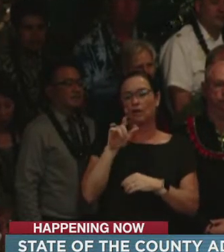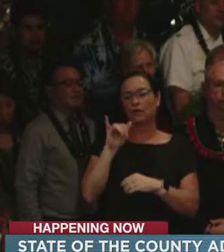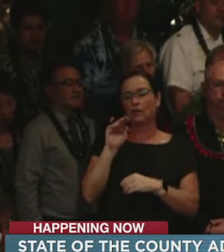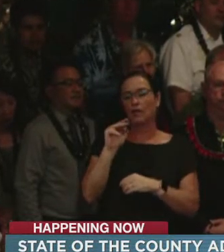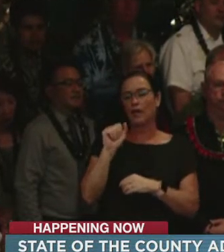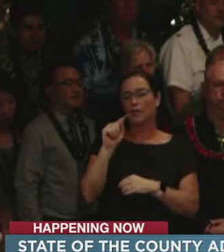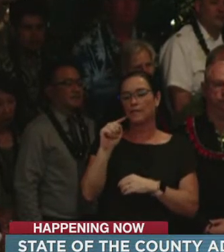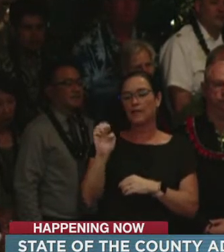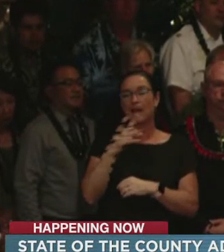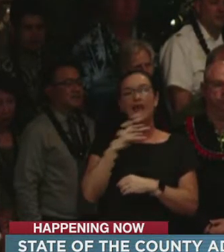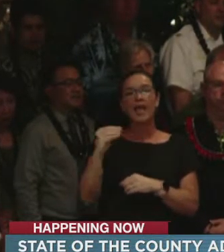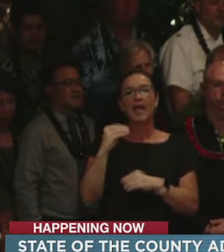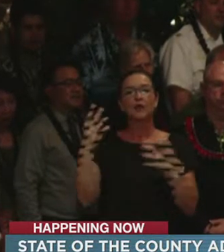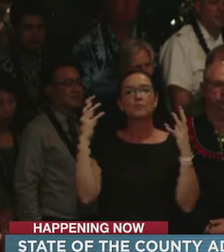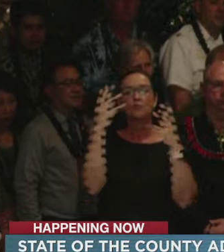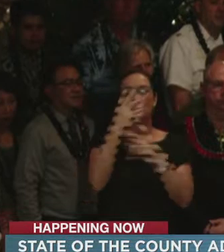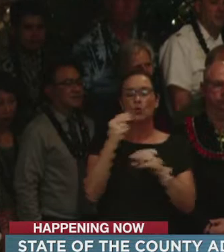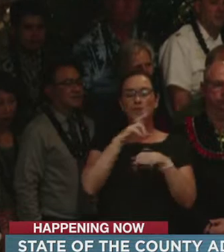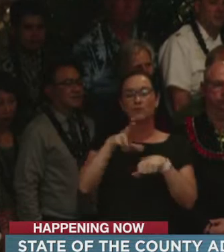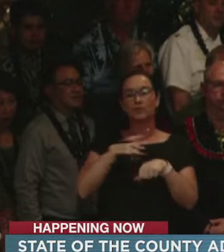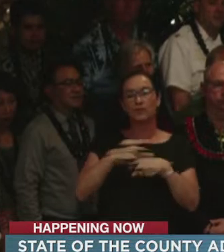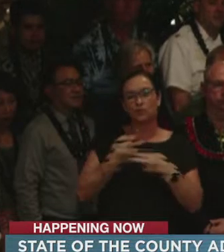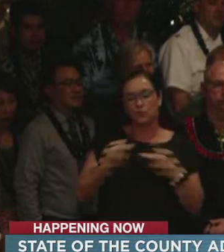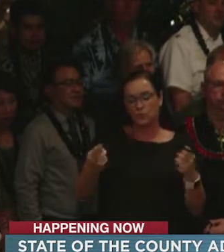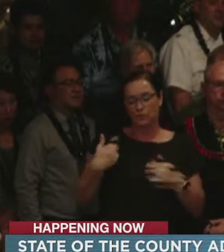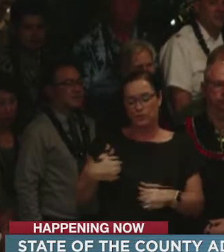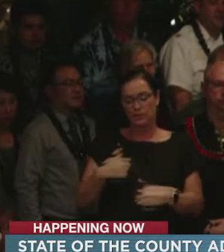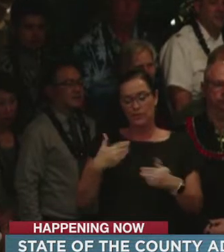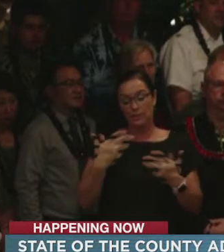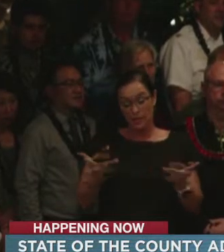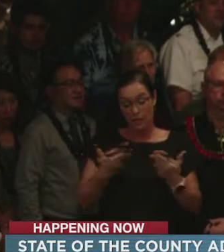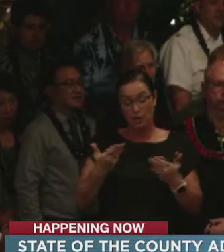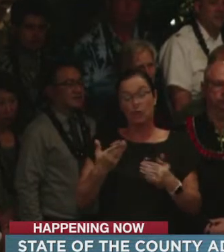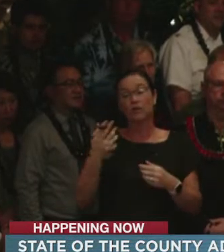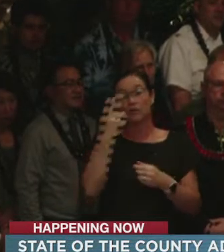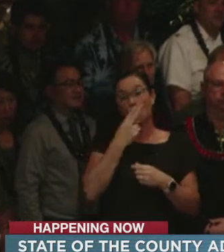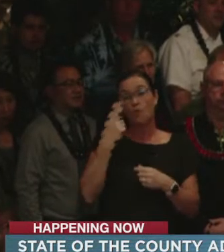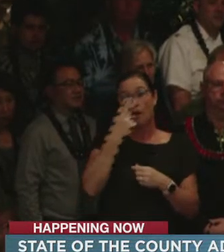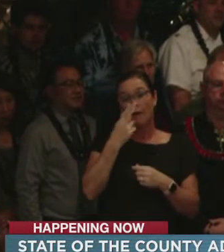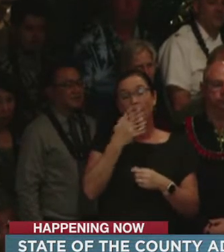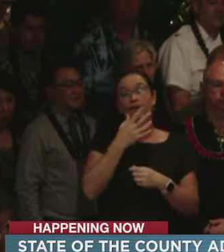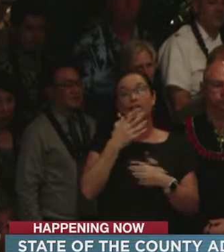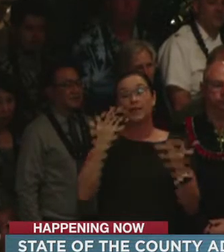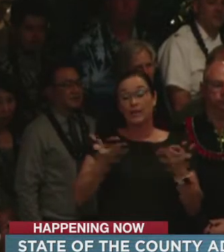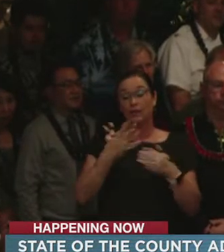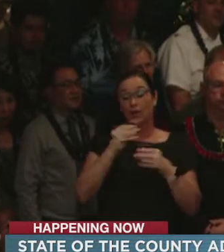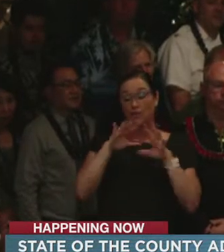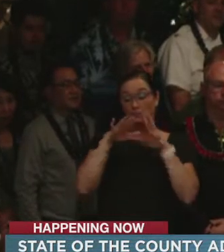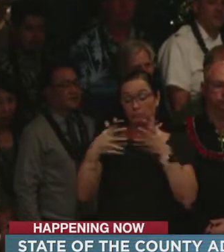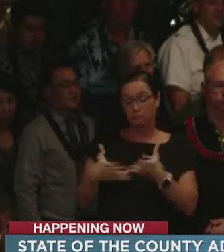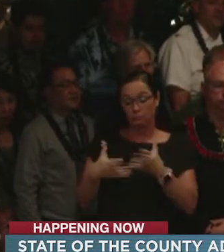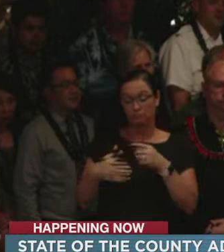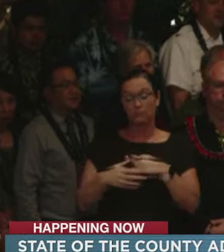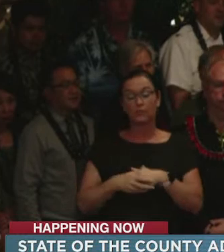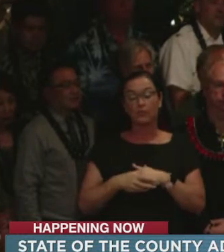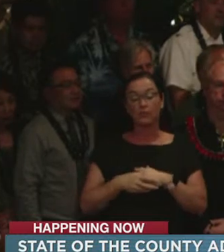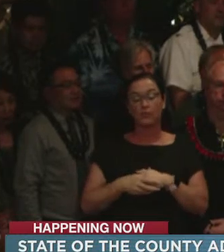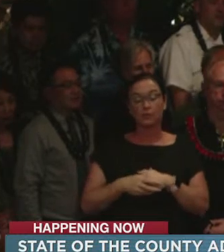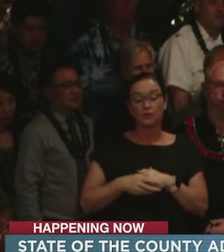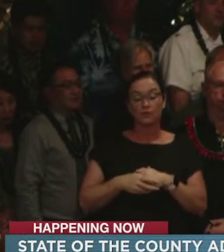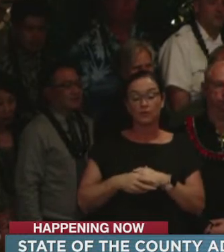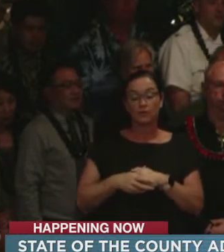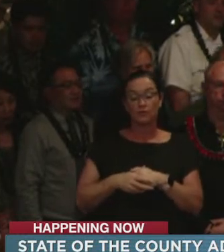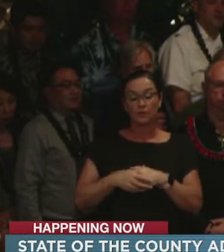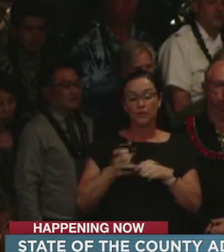our pristine natural resources here in Hawaii and around the globe. Last year, through the leadership of R&D Director